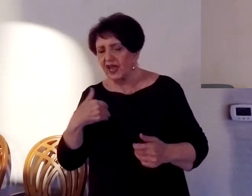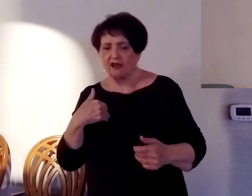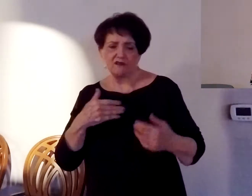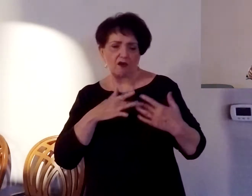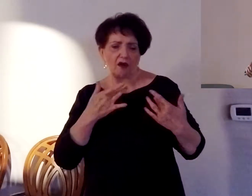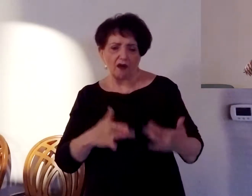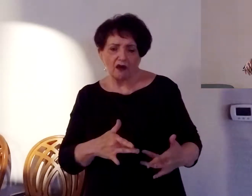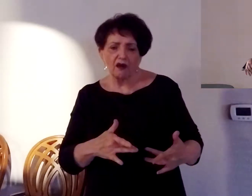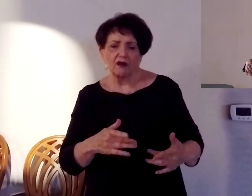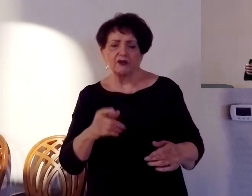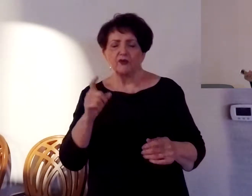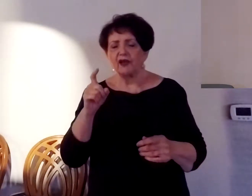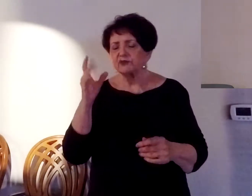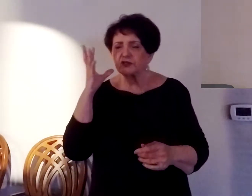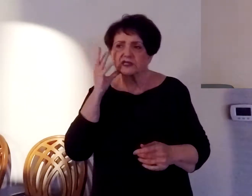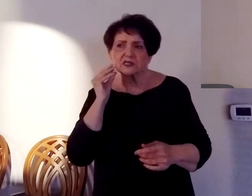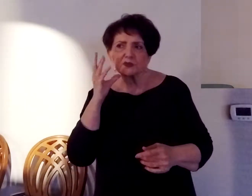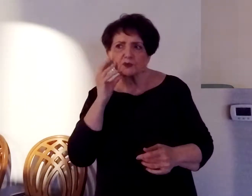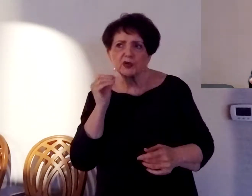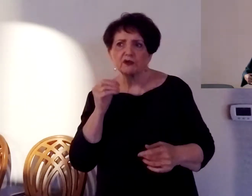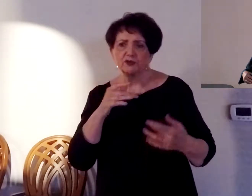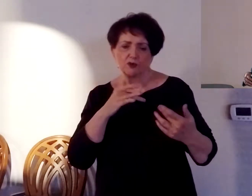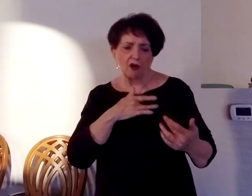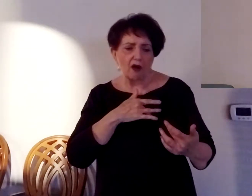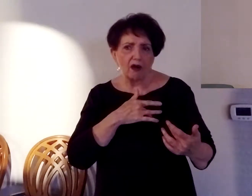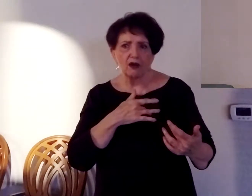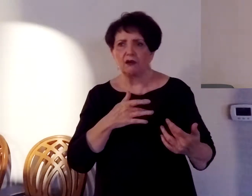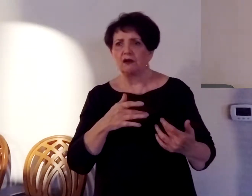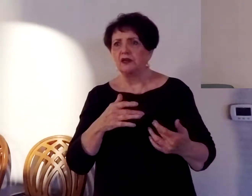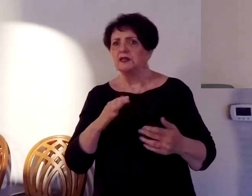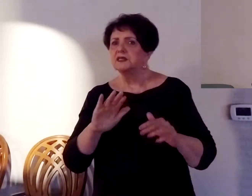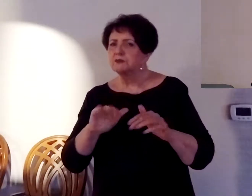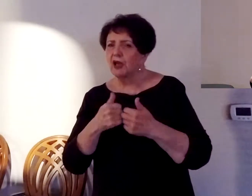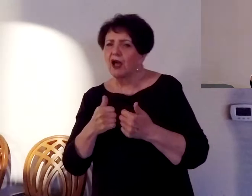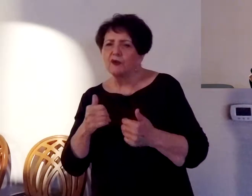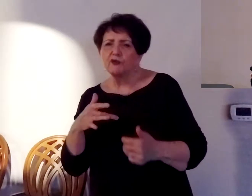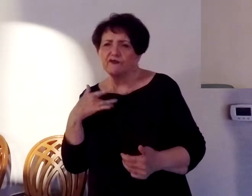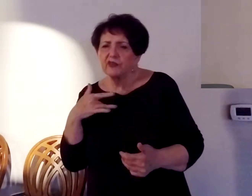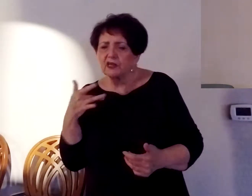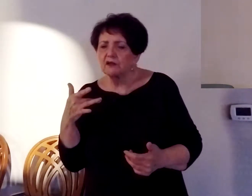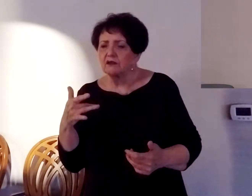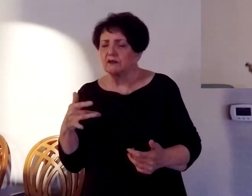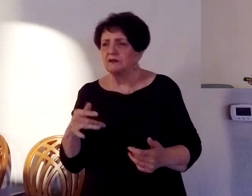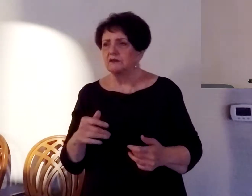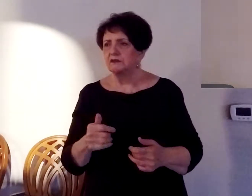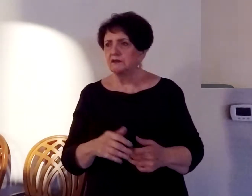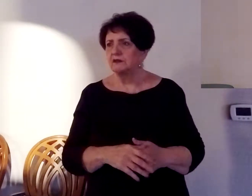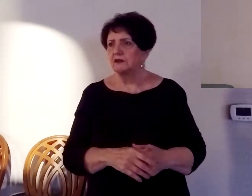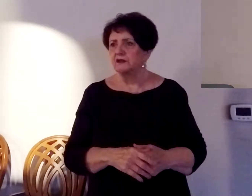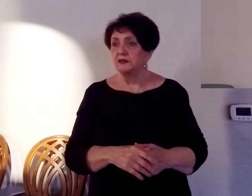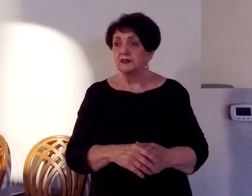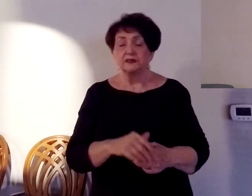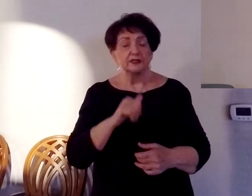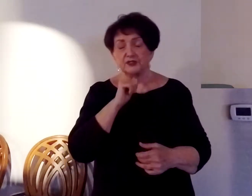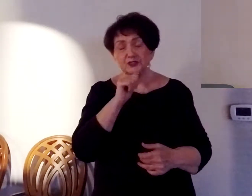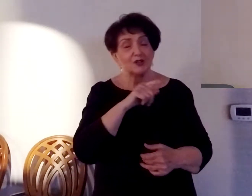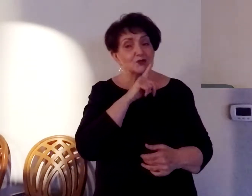heart, and you got to experience, you know, in your heart, and it's all about how you feel, and that's actually not